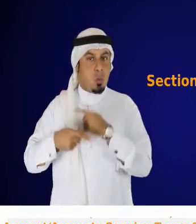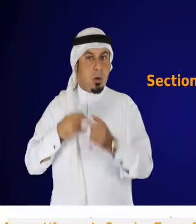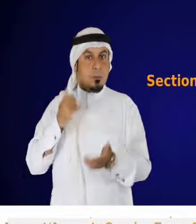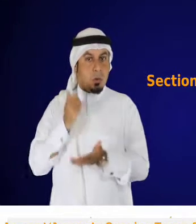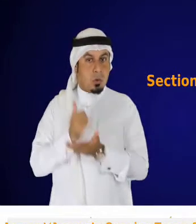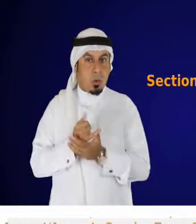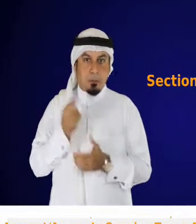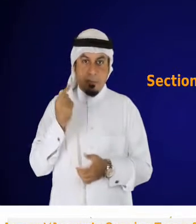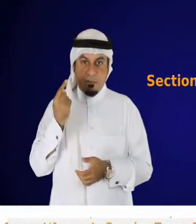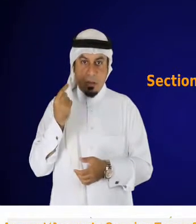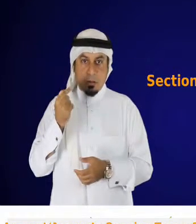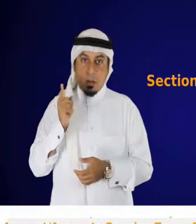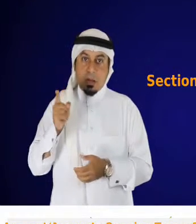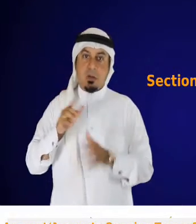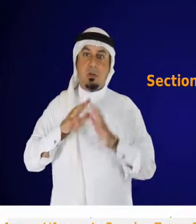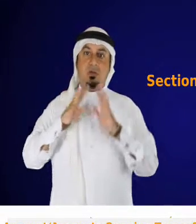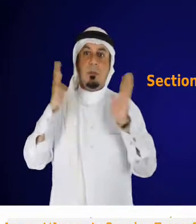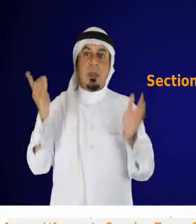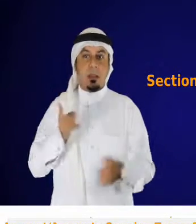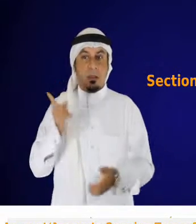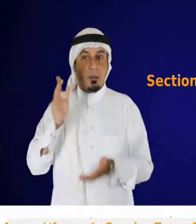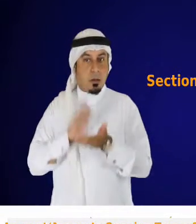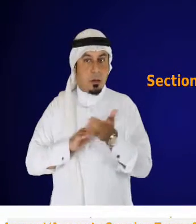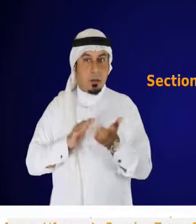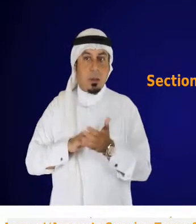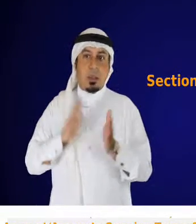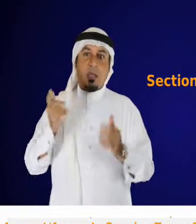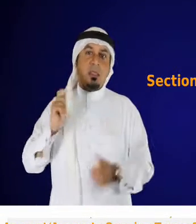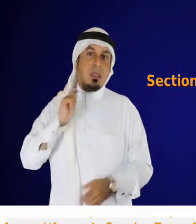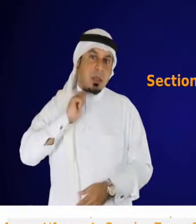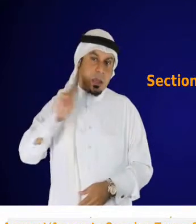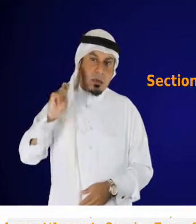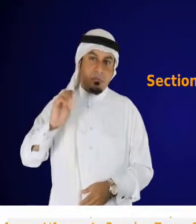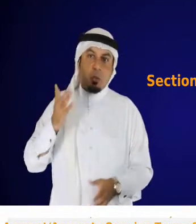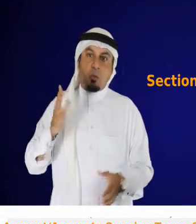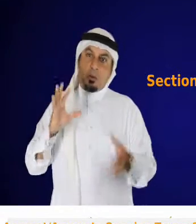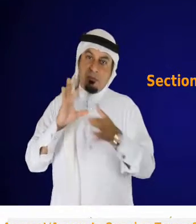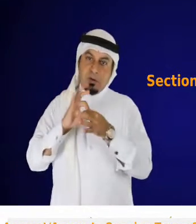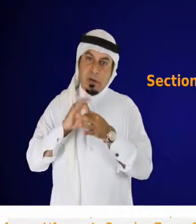all obligations in respect of the account balance or interest thereon.